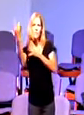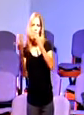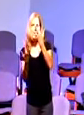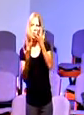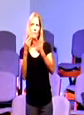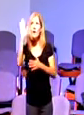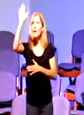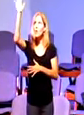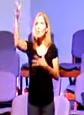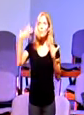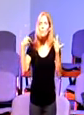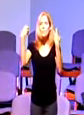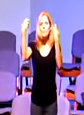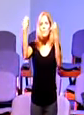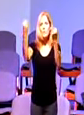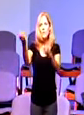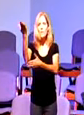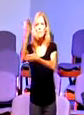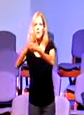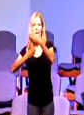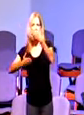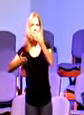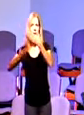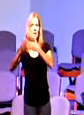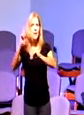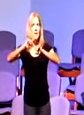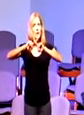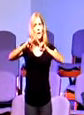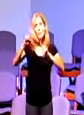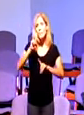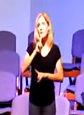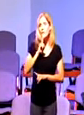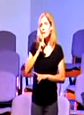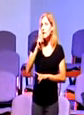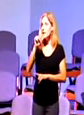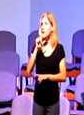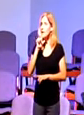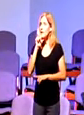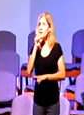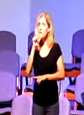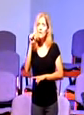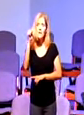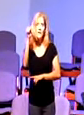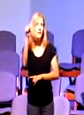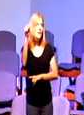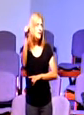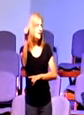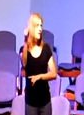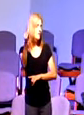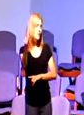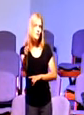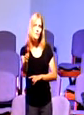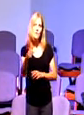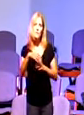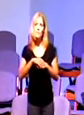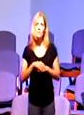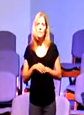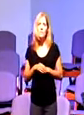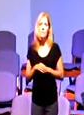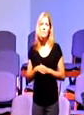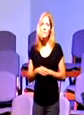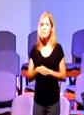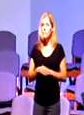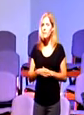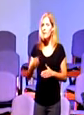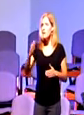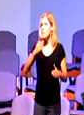save through the fire with your mighty hand. But even if you